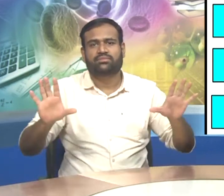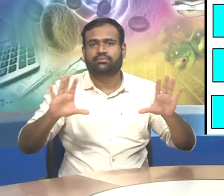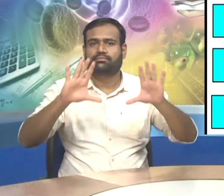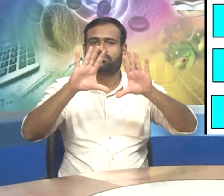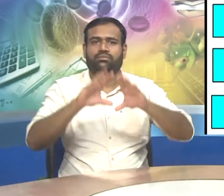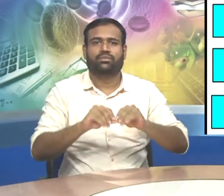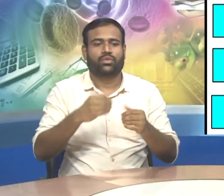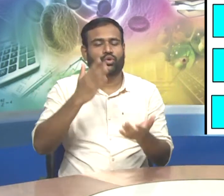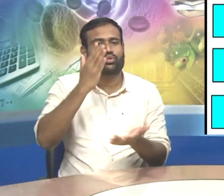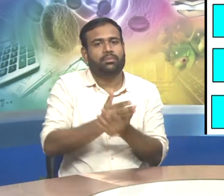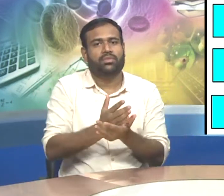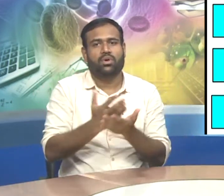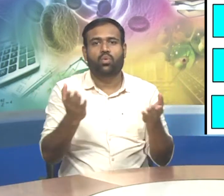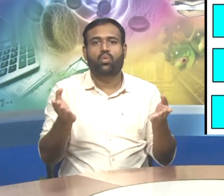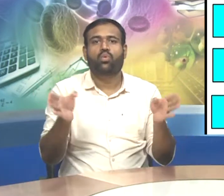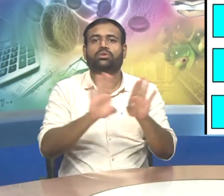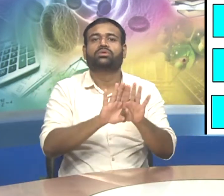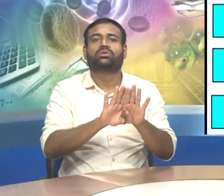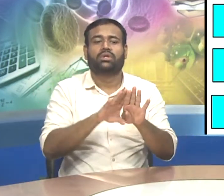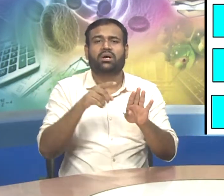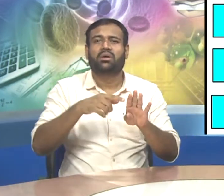parliament or state legislative assembly.